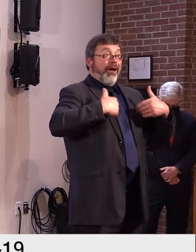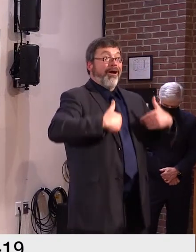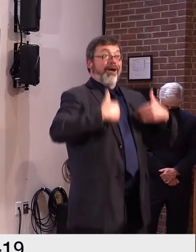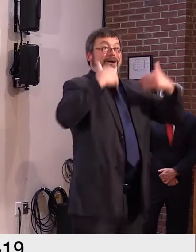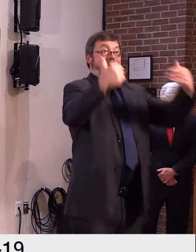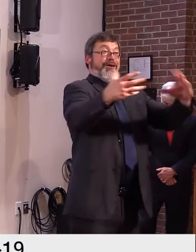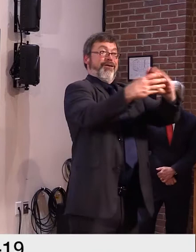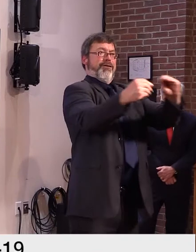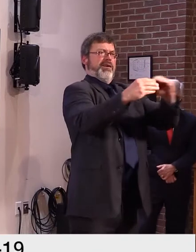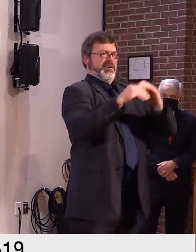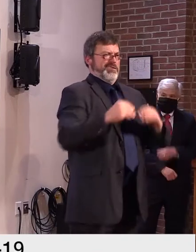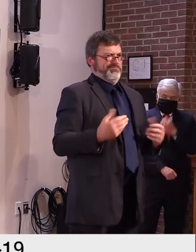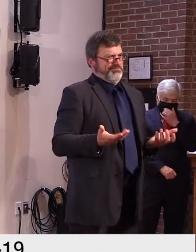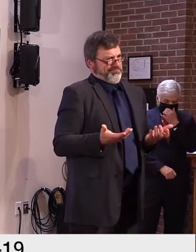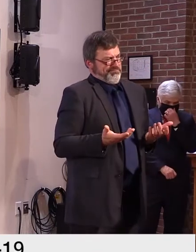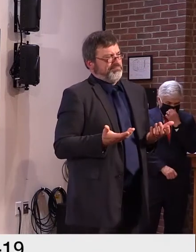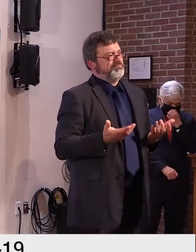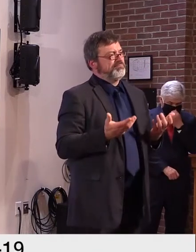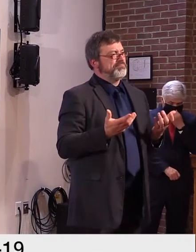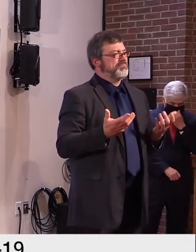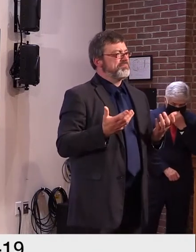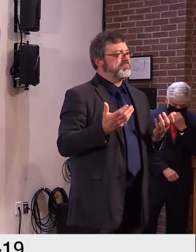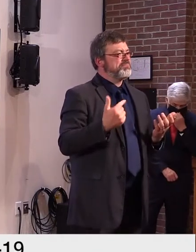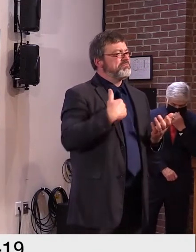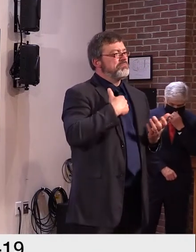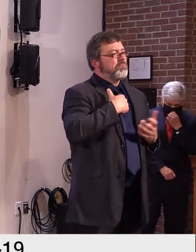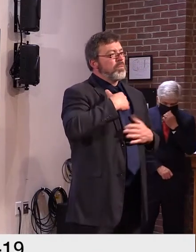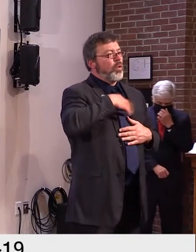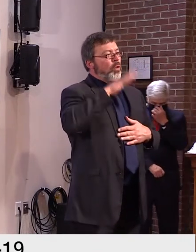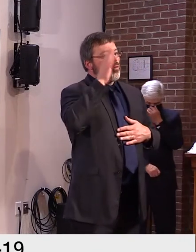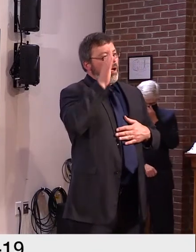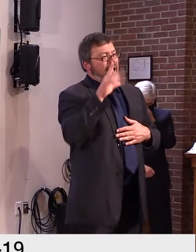for a better response than that.